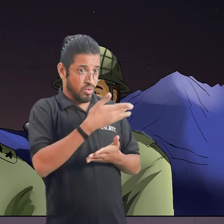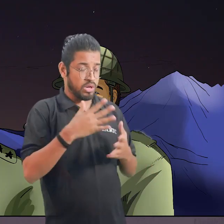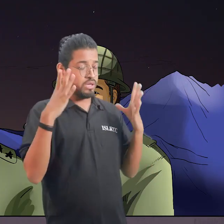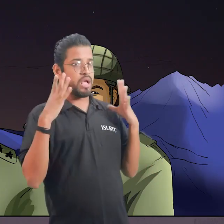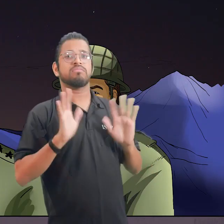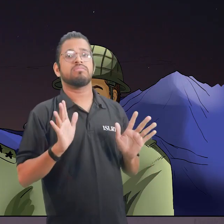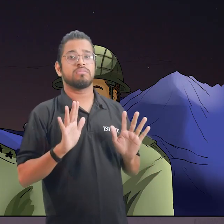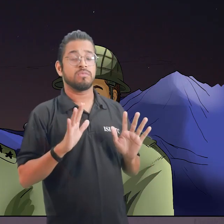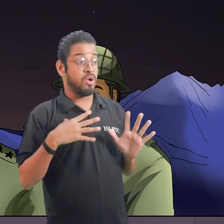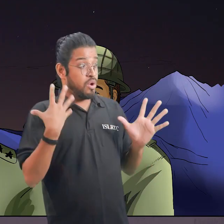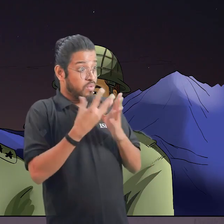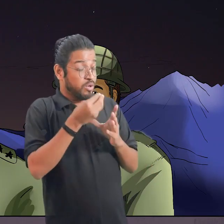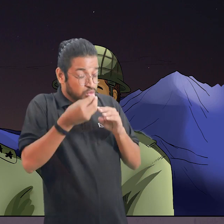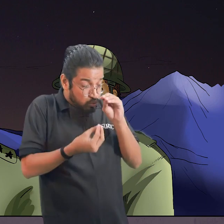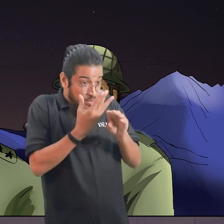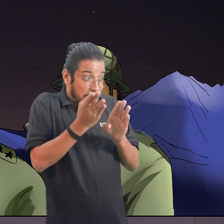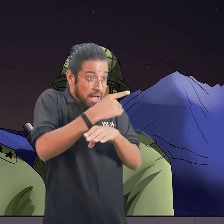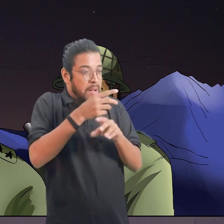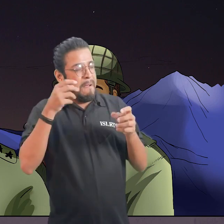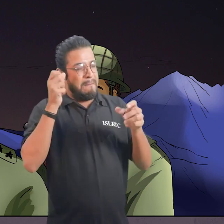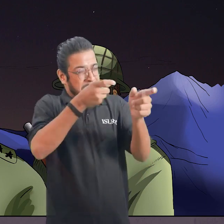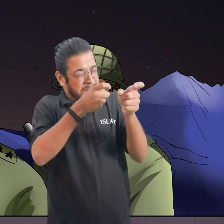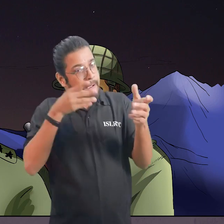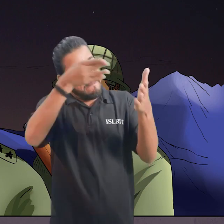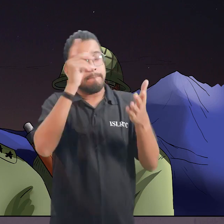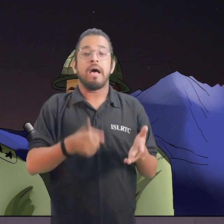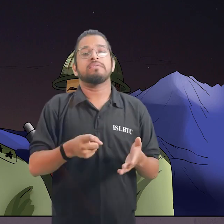No time to rest. Before dawn, we must attack.